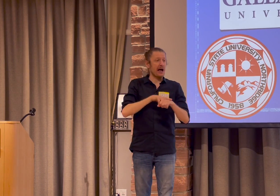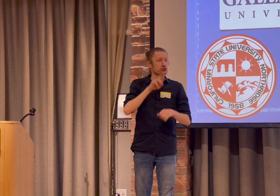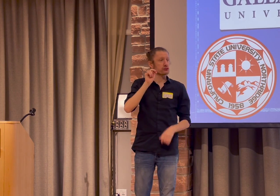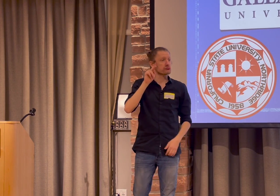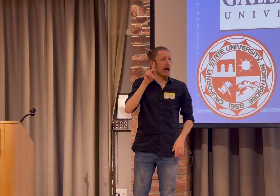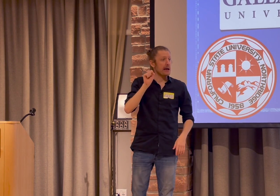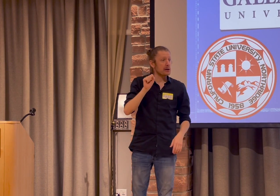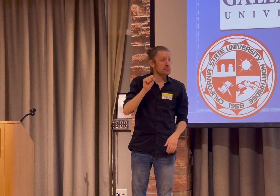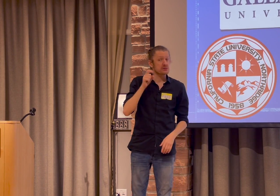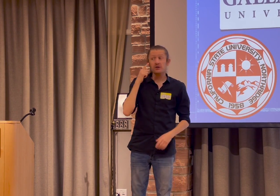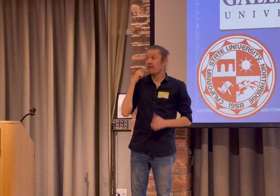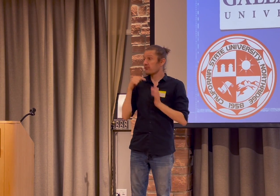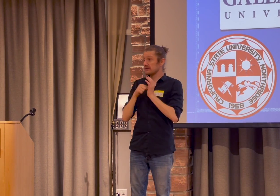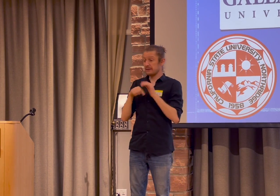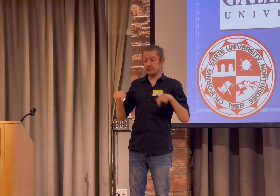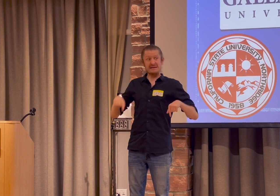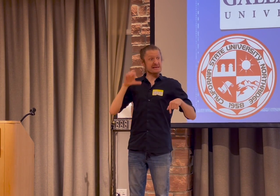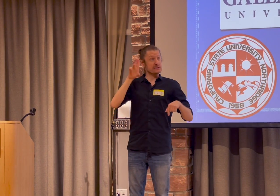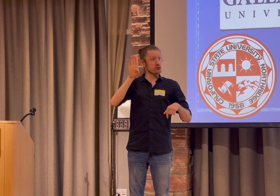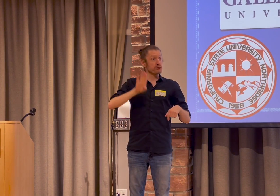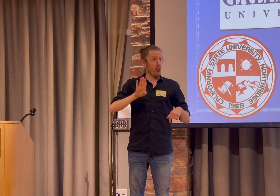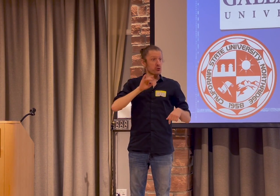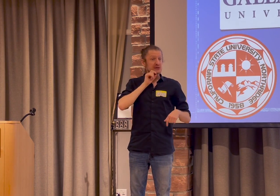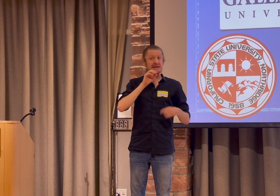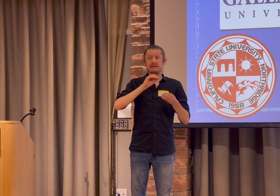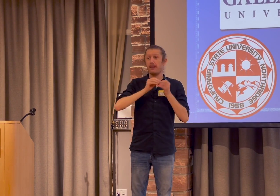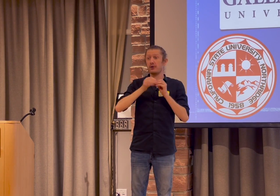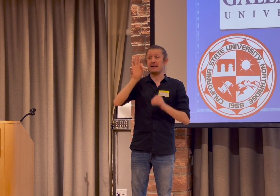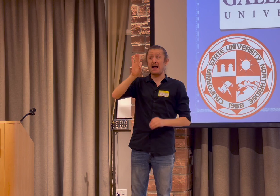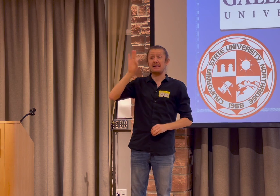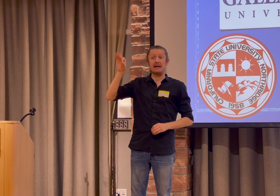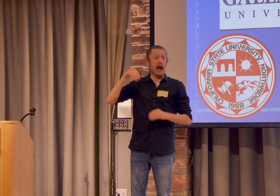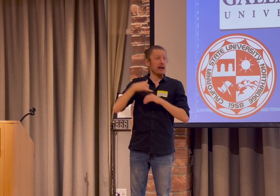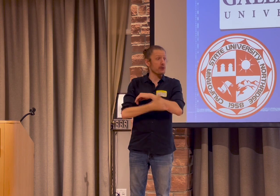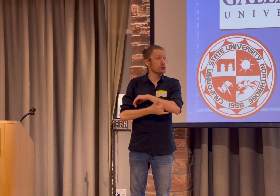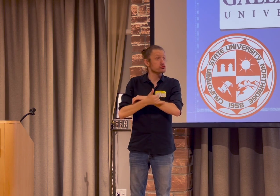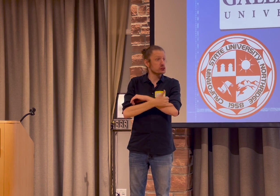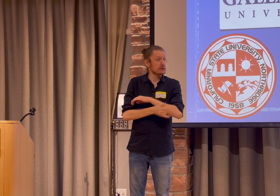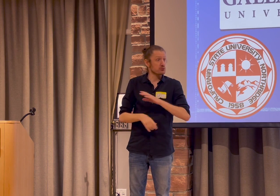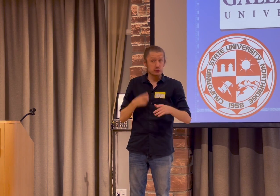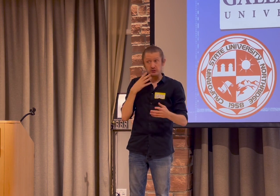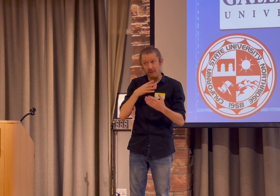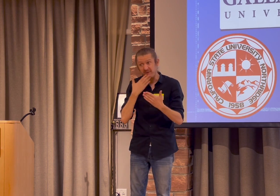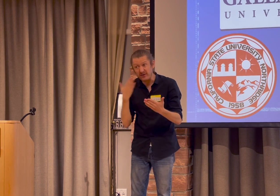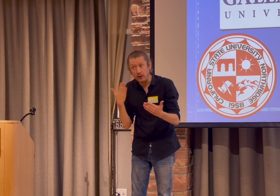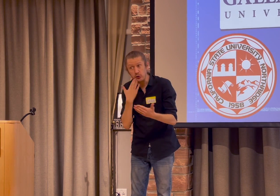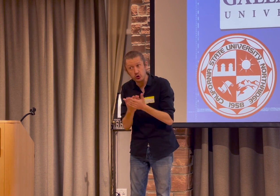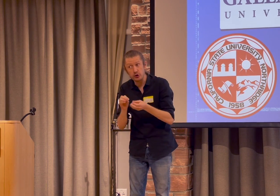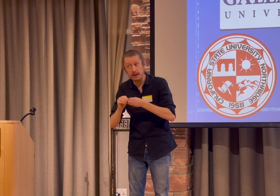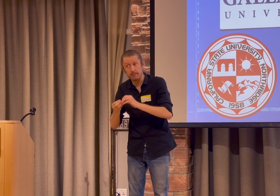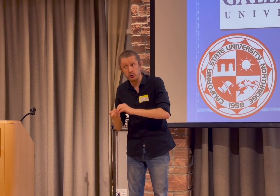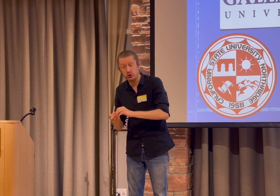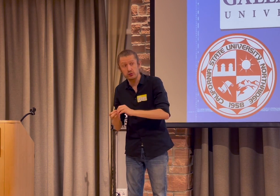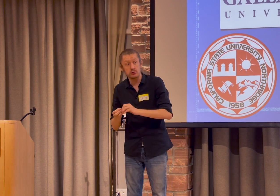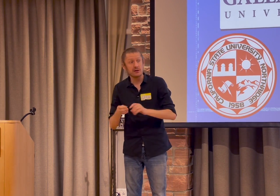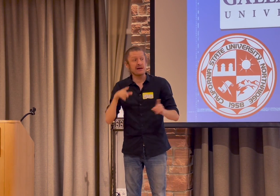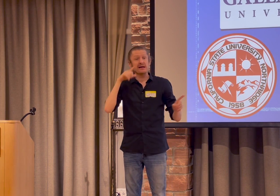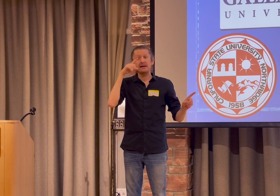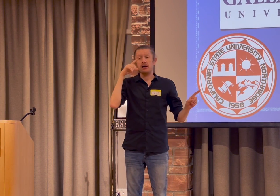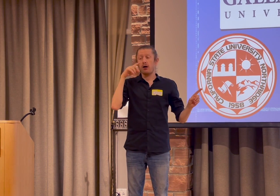RIT and Gallaudet have high national rankings. CU Boulder is number 99 in the country, which is a very